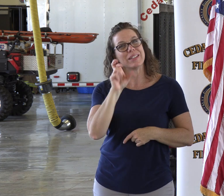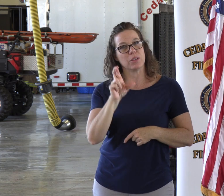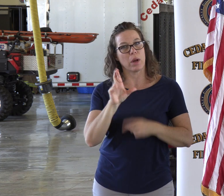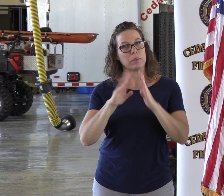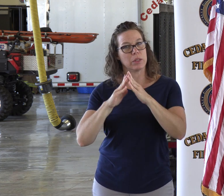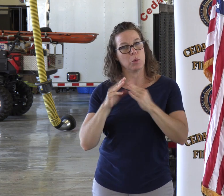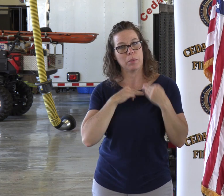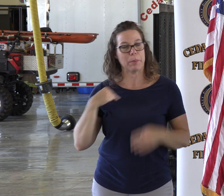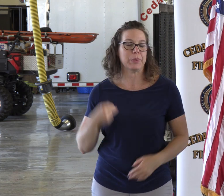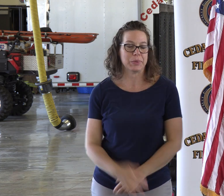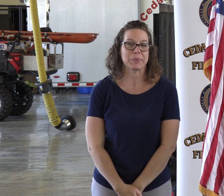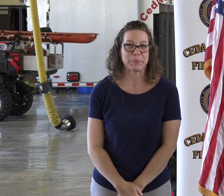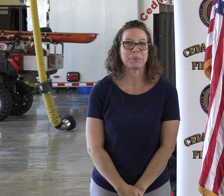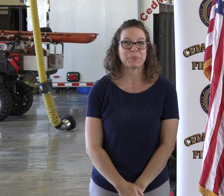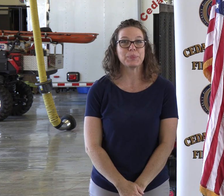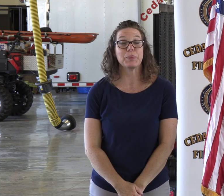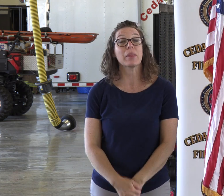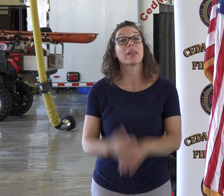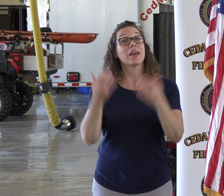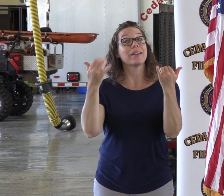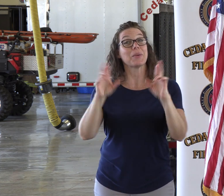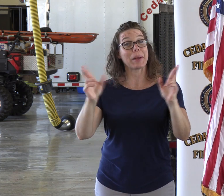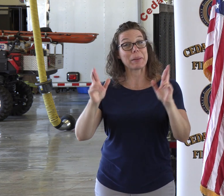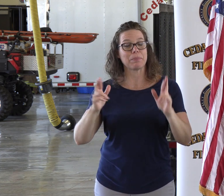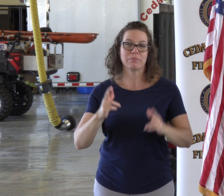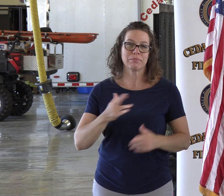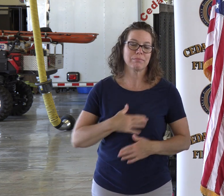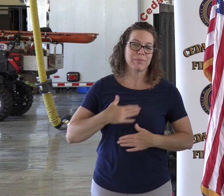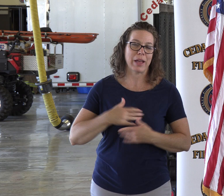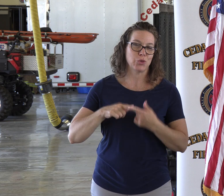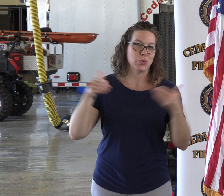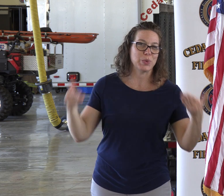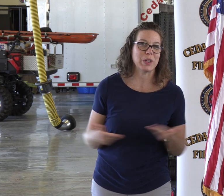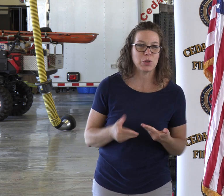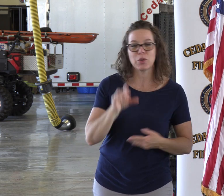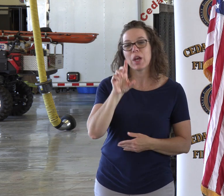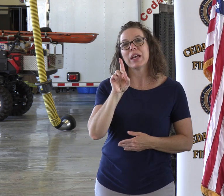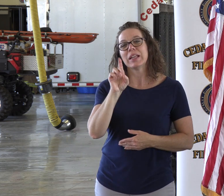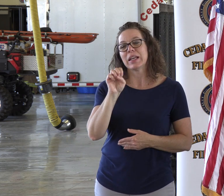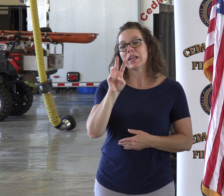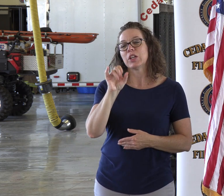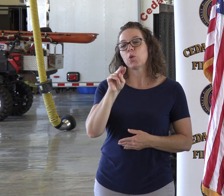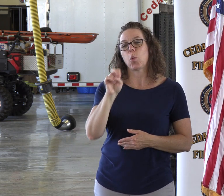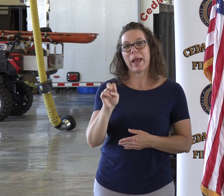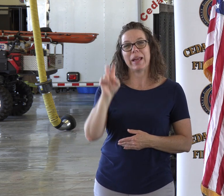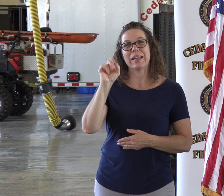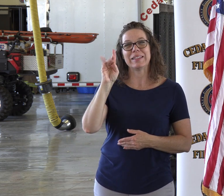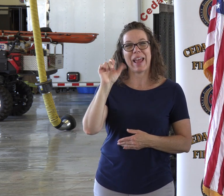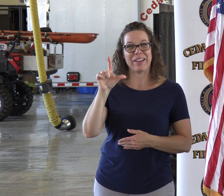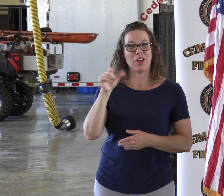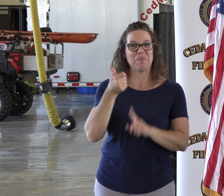Rapids community. And with that, it's my pleasure to introduce Dwayne Daniel